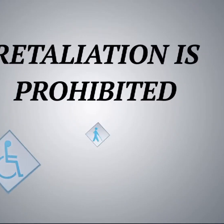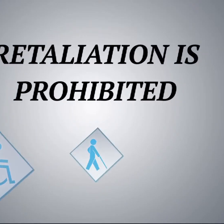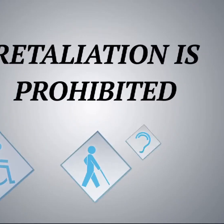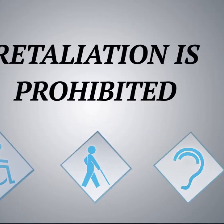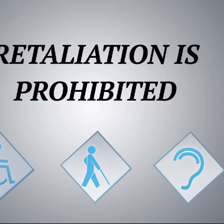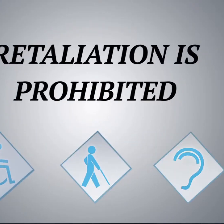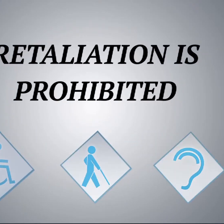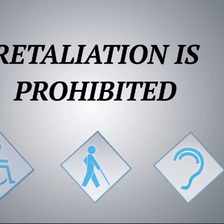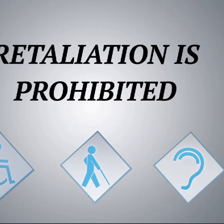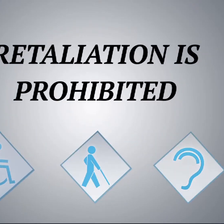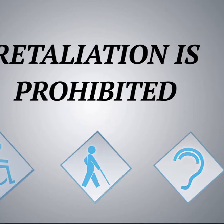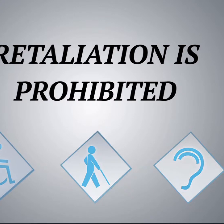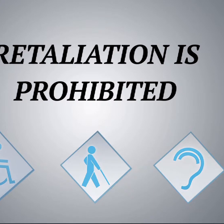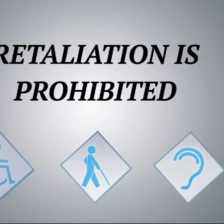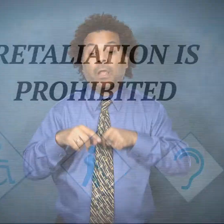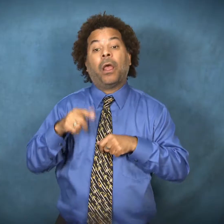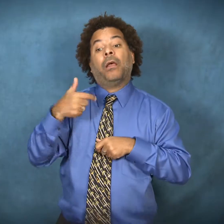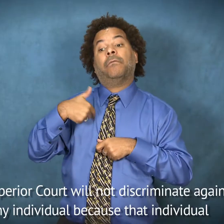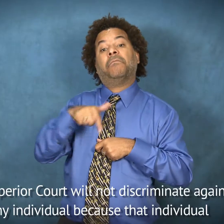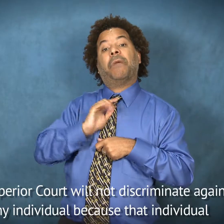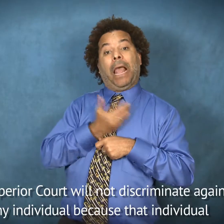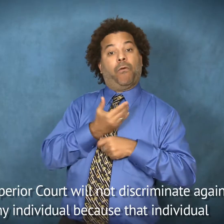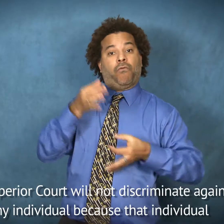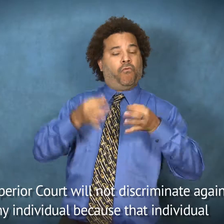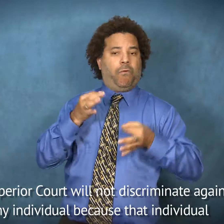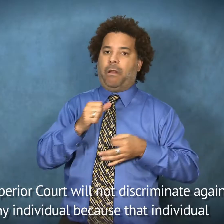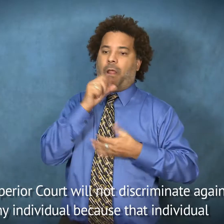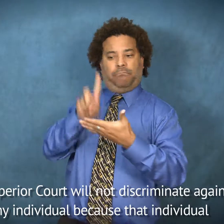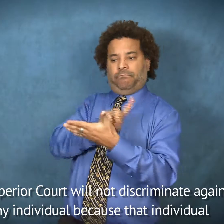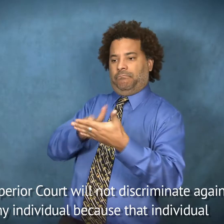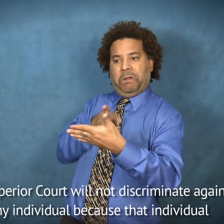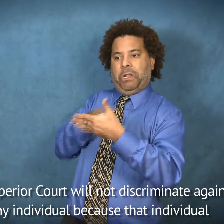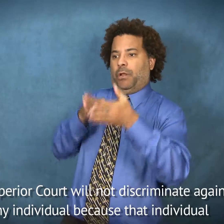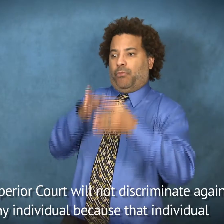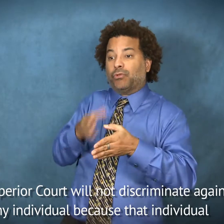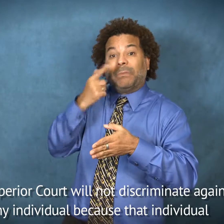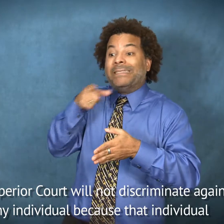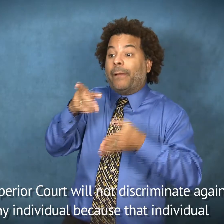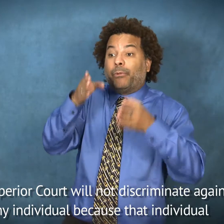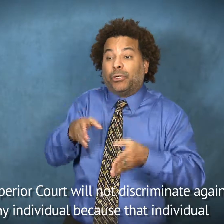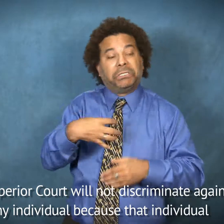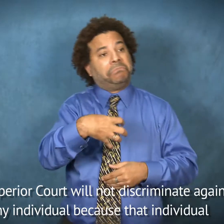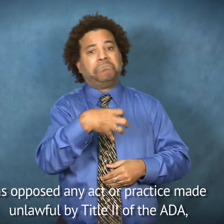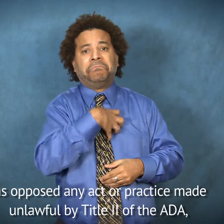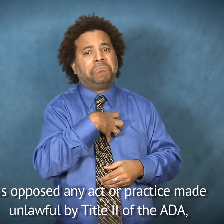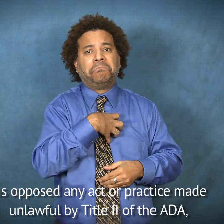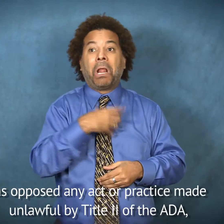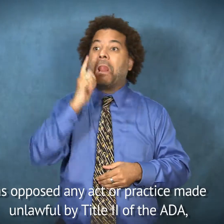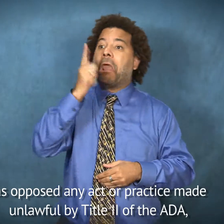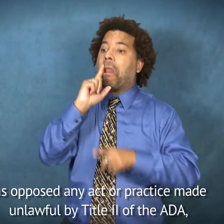Retaliation is prohibited. The Superior Court will not discriminate against any individual because that individual has opposed any act or practice made unlawful by